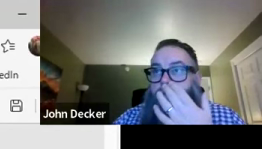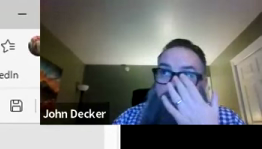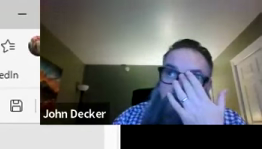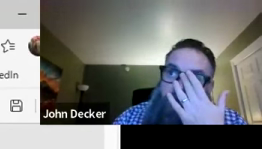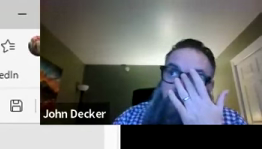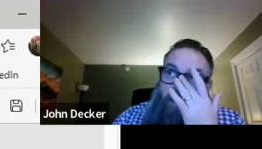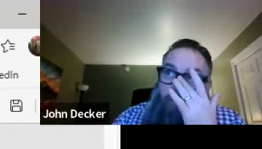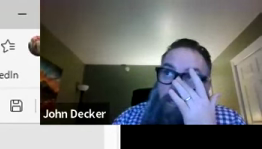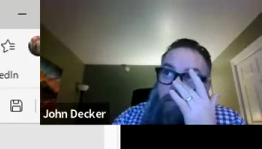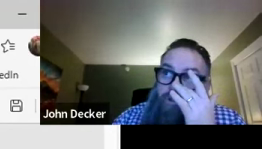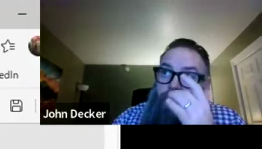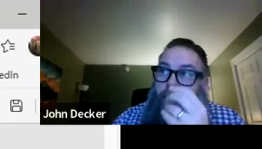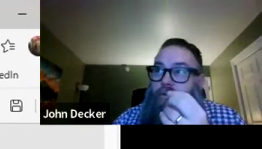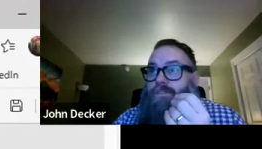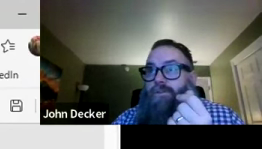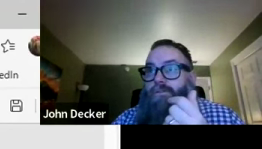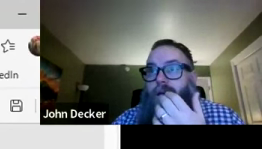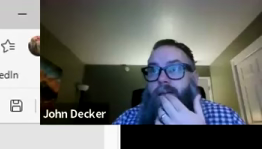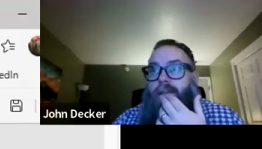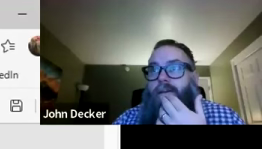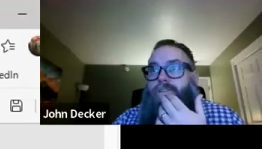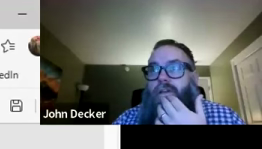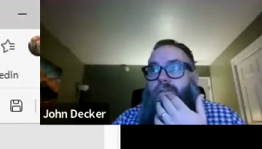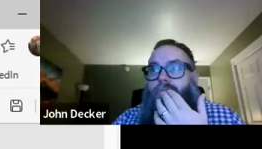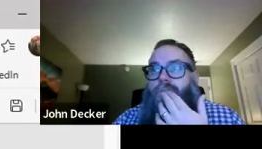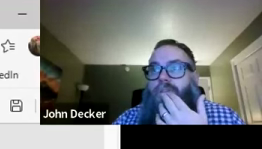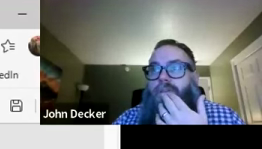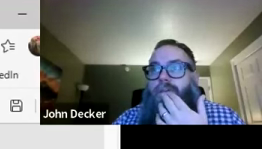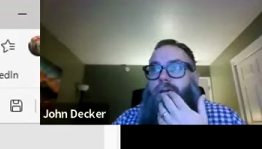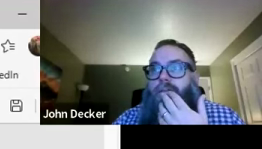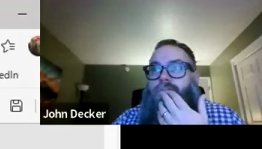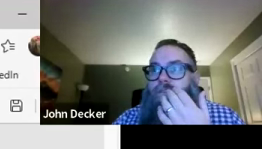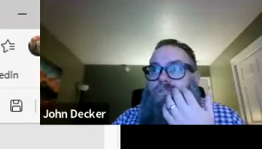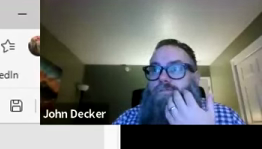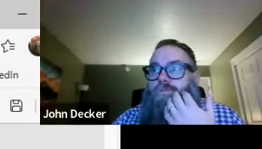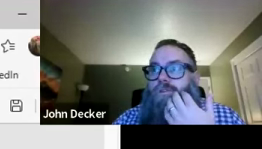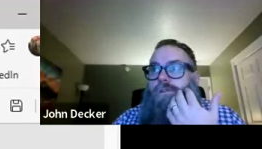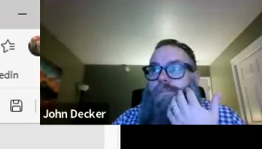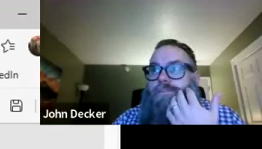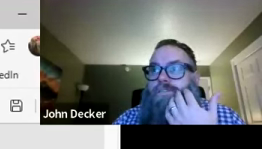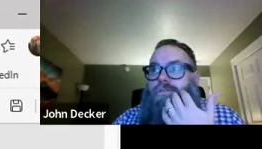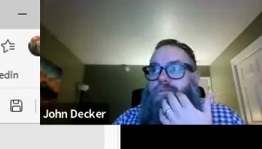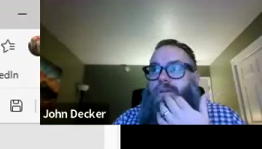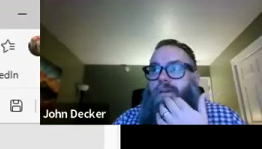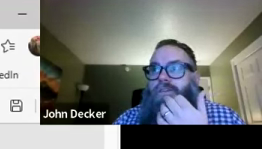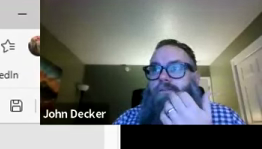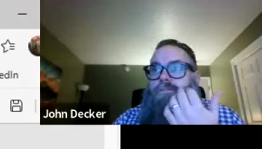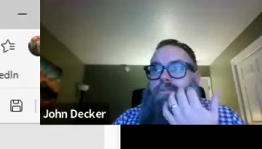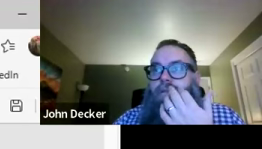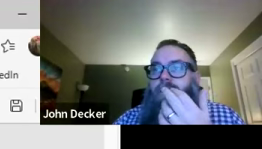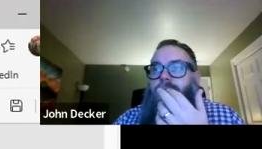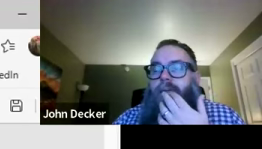that completed training or became certified or recertified, trained for the Association of Community